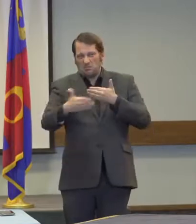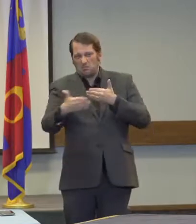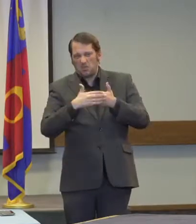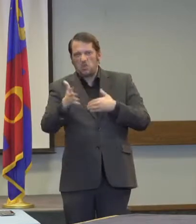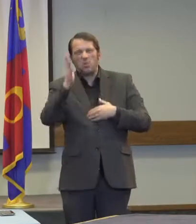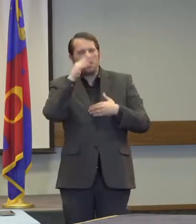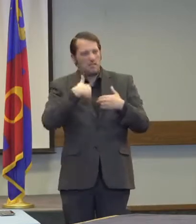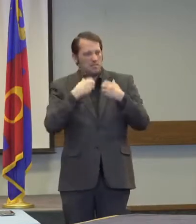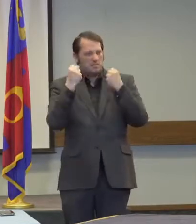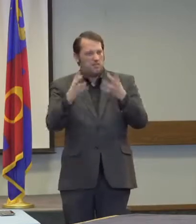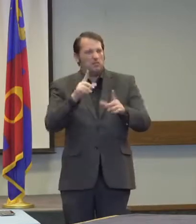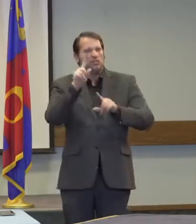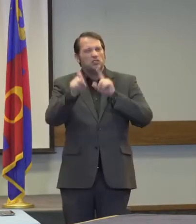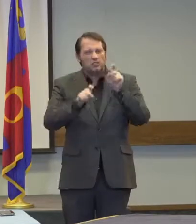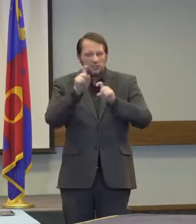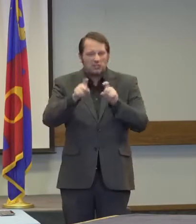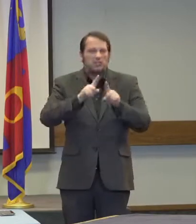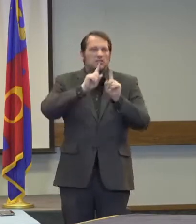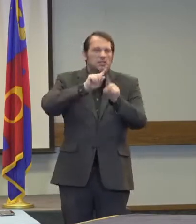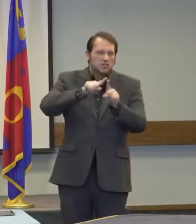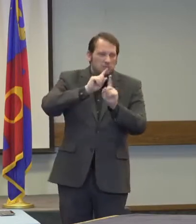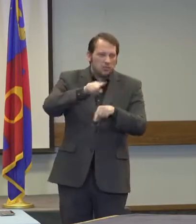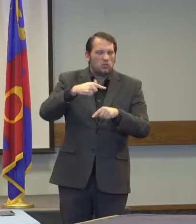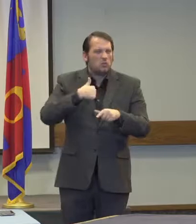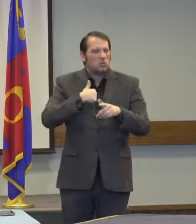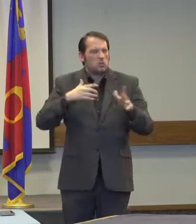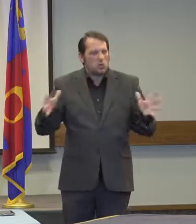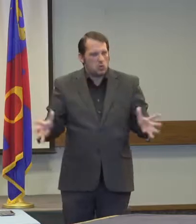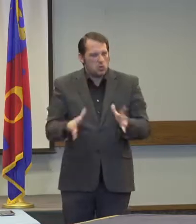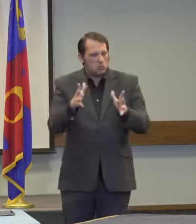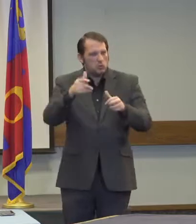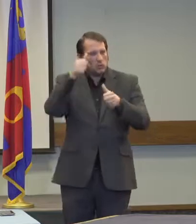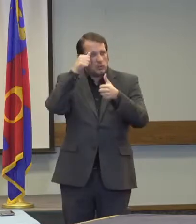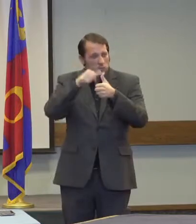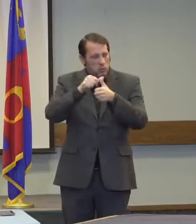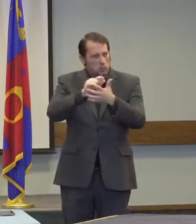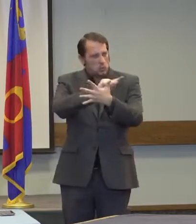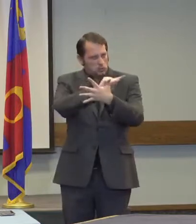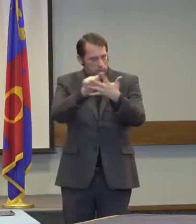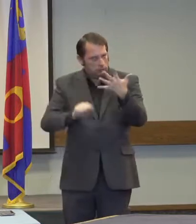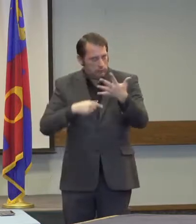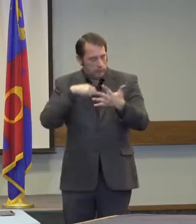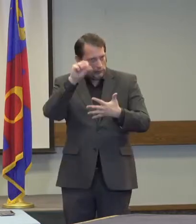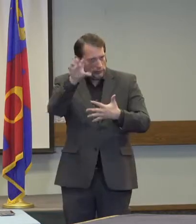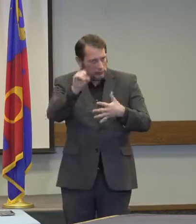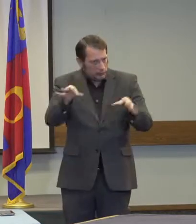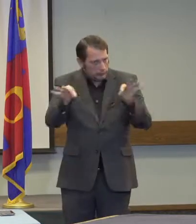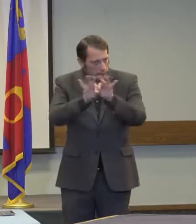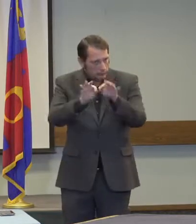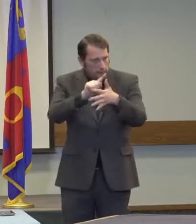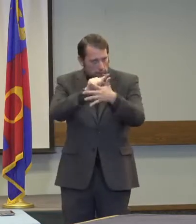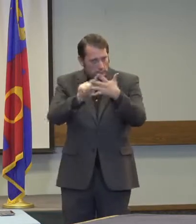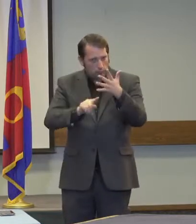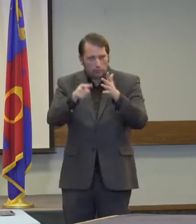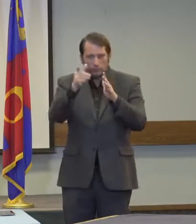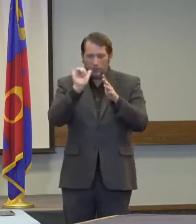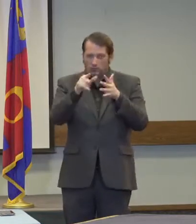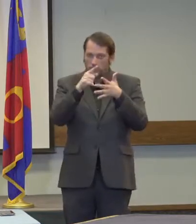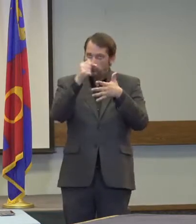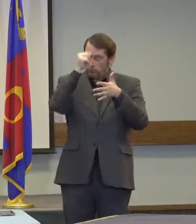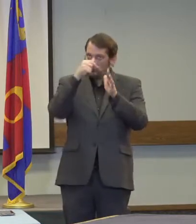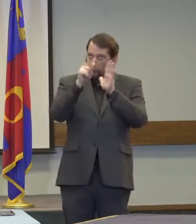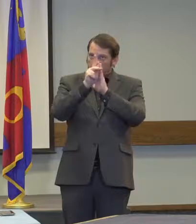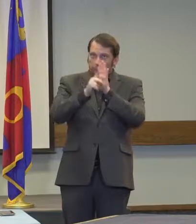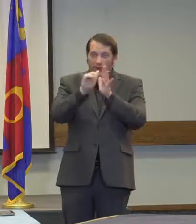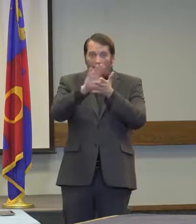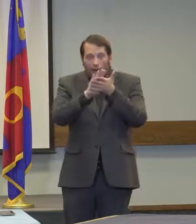I encourage you to remember all of the things that we've talked about, hold to those principles, and continue to practice those protocols that we've put